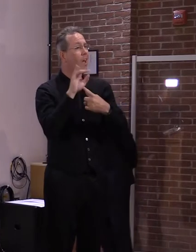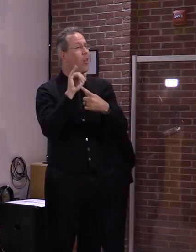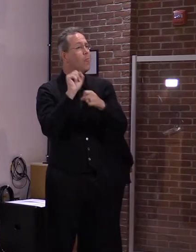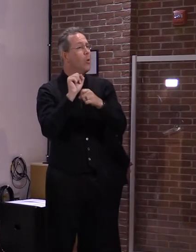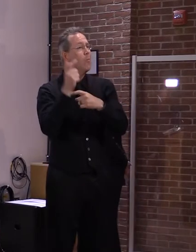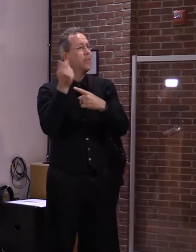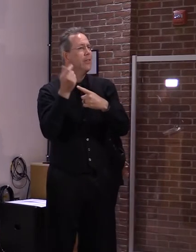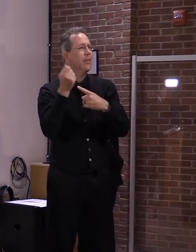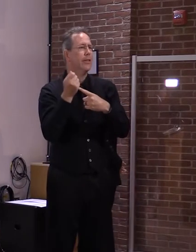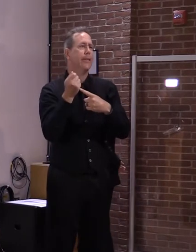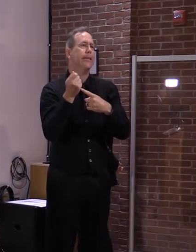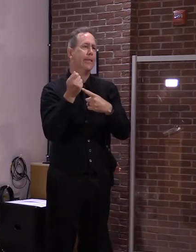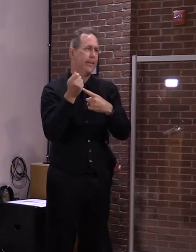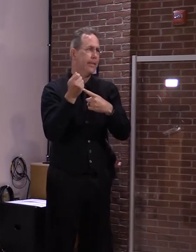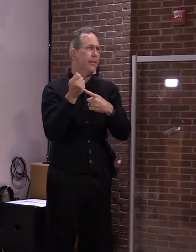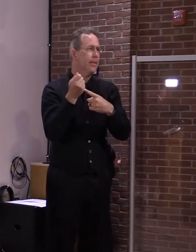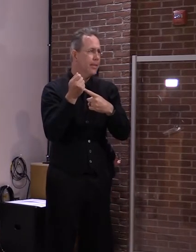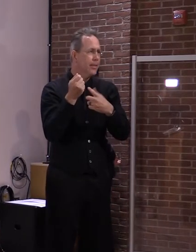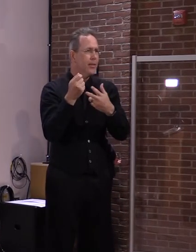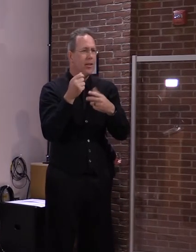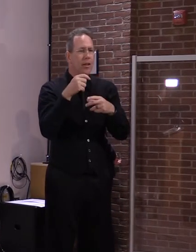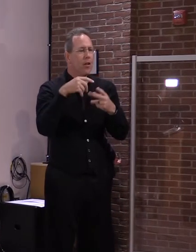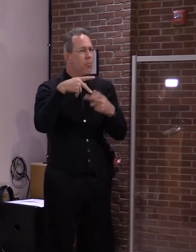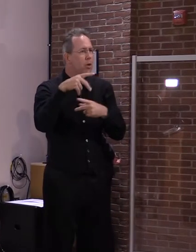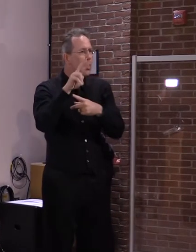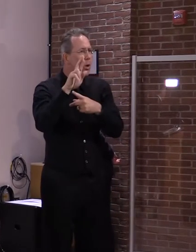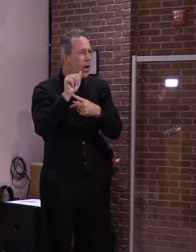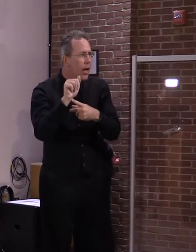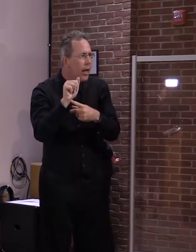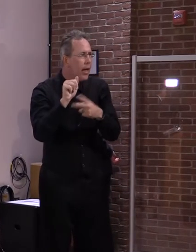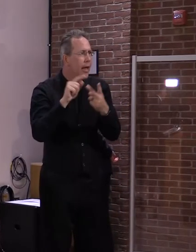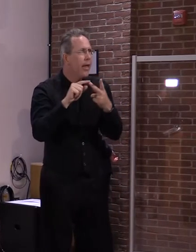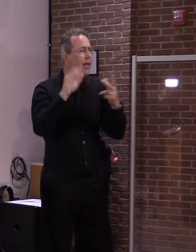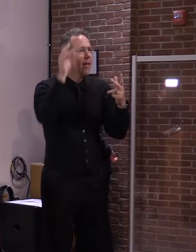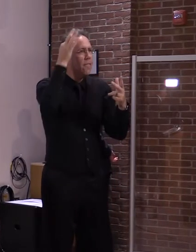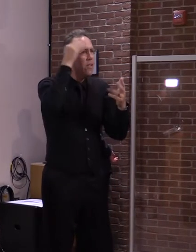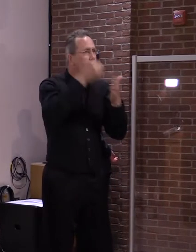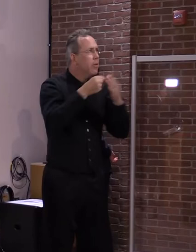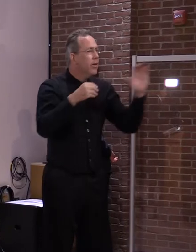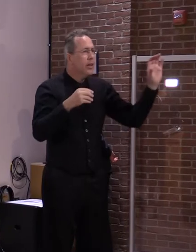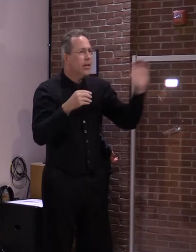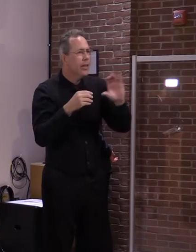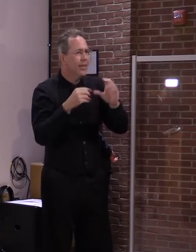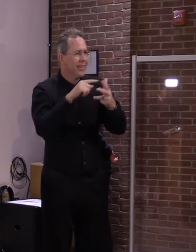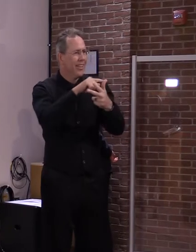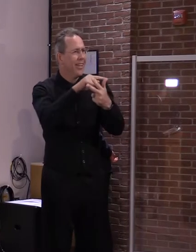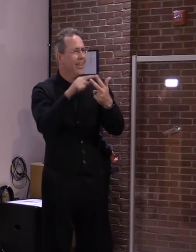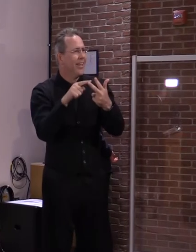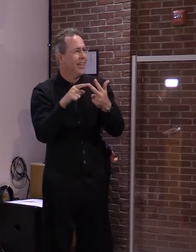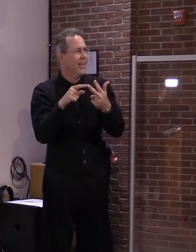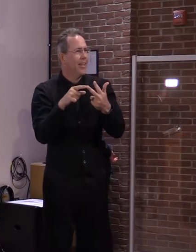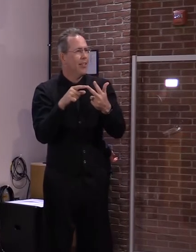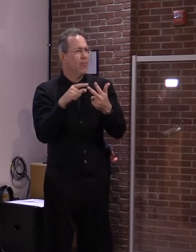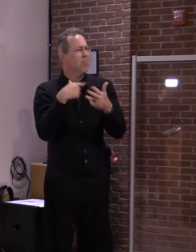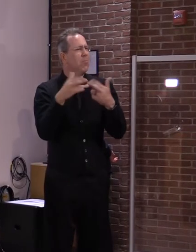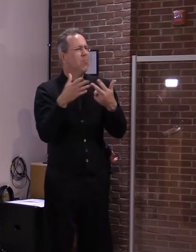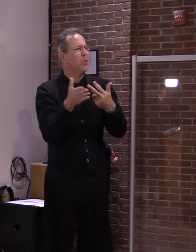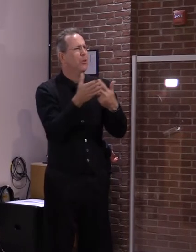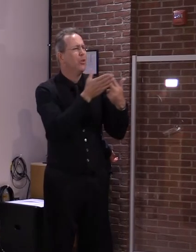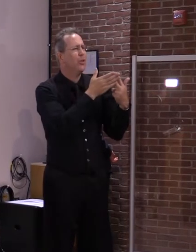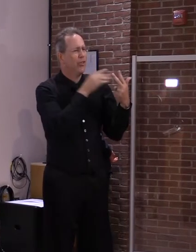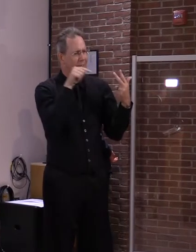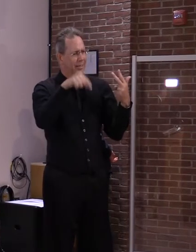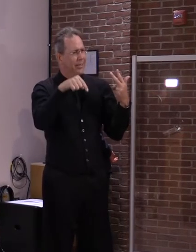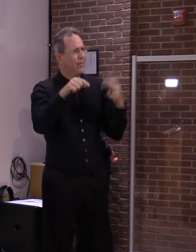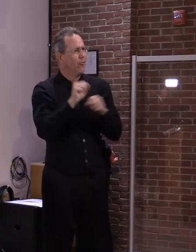unemployment insurance and the PUA and so forth, and the stipend associated with that, regardless of all that, after the